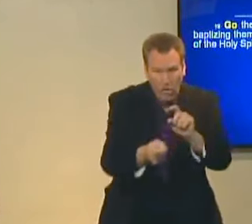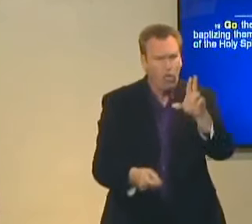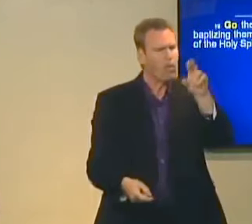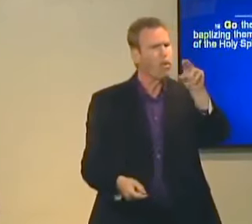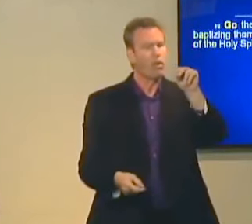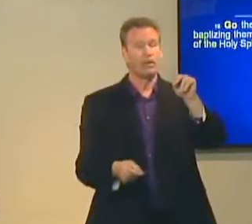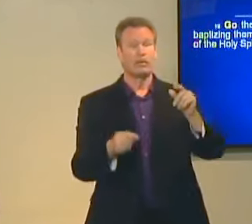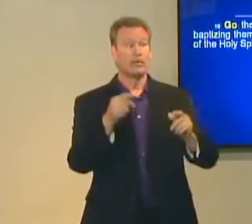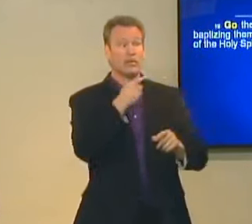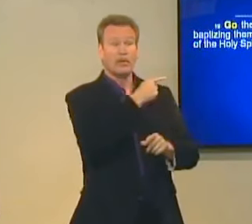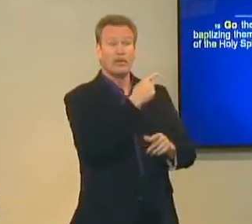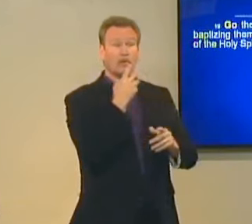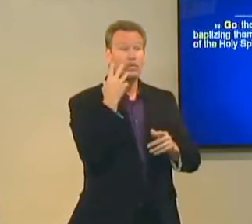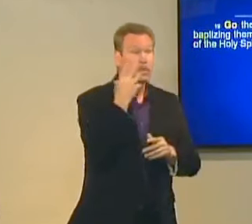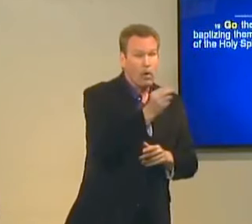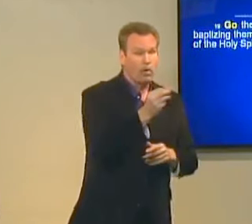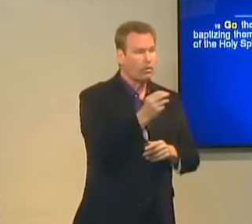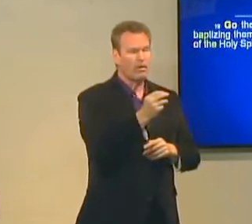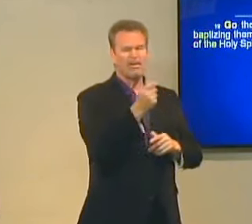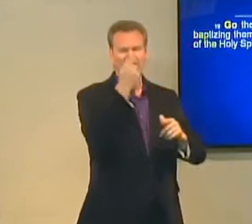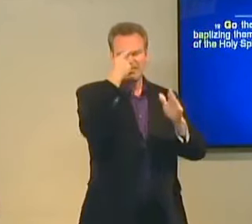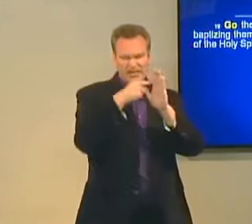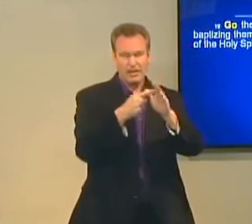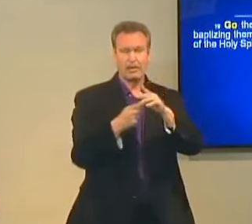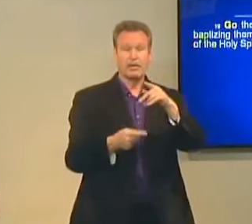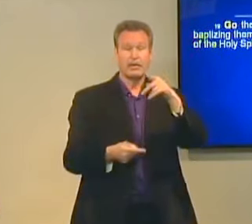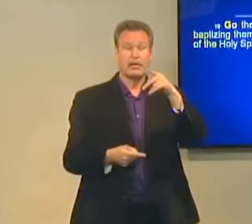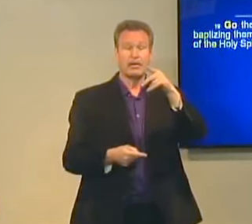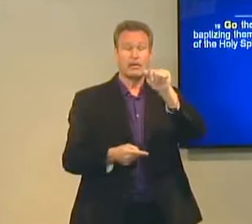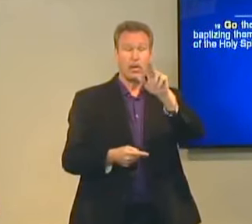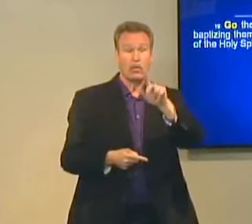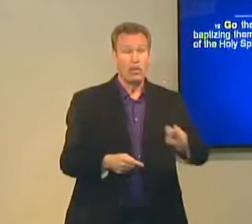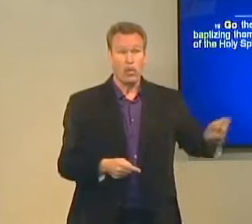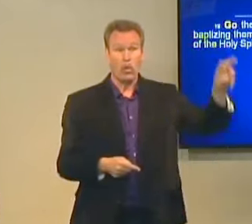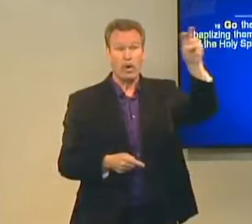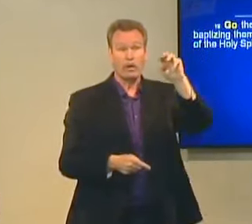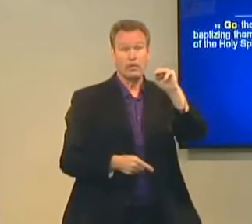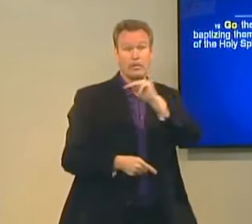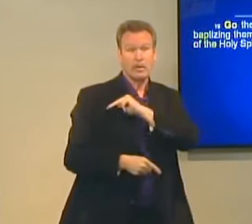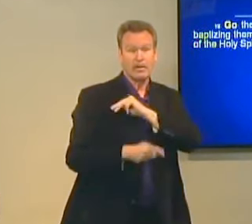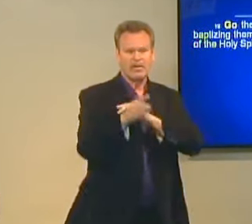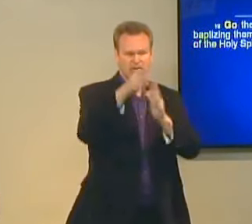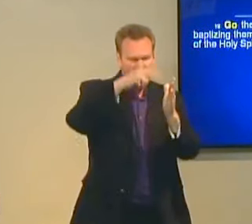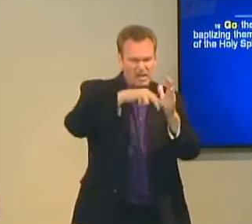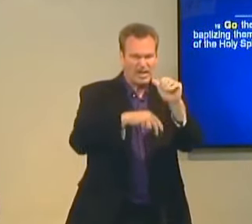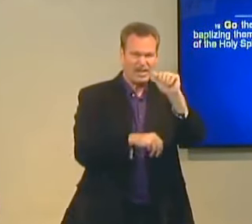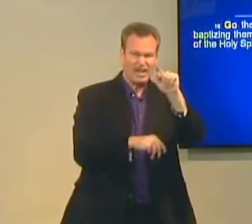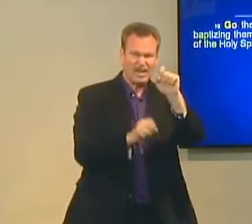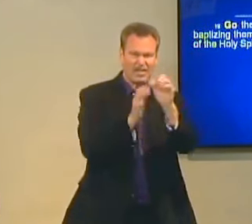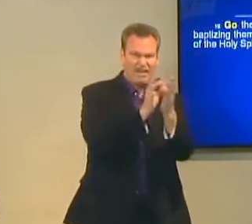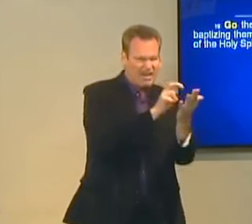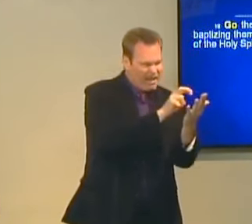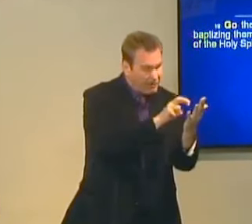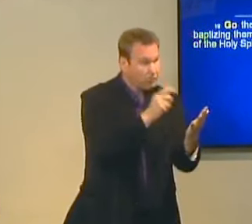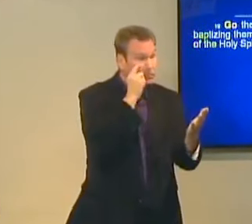it's not my responsibility to change people but it's our responsibility to go on Paul's missionary dreams